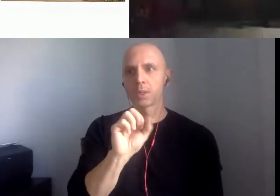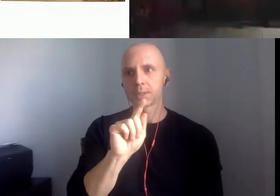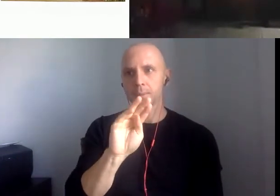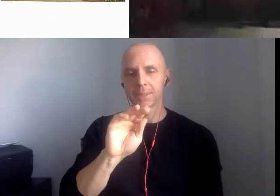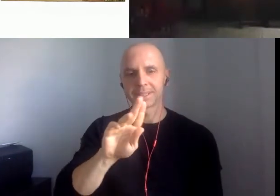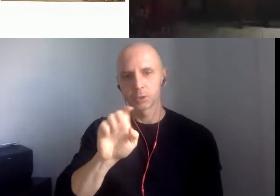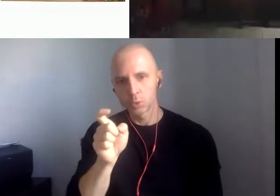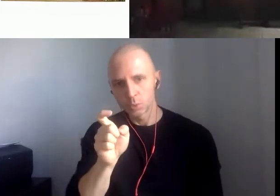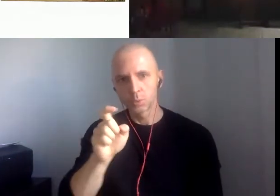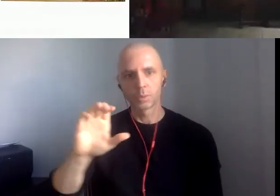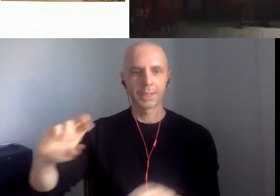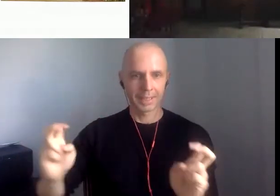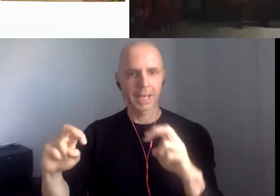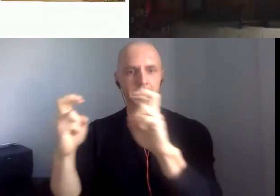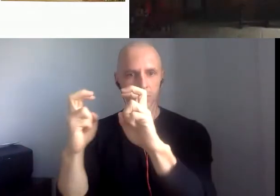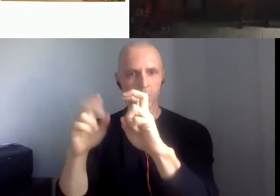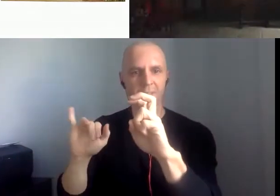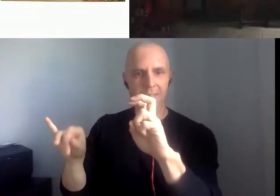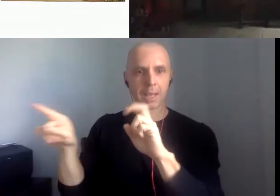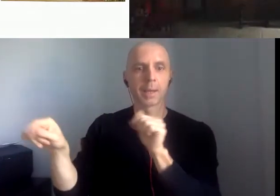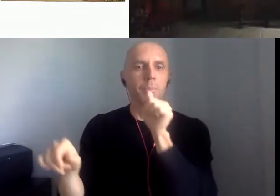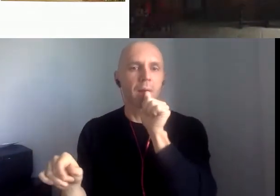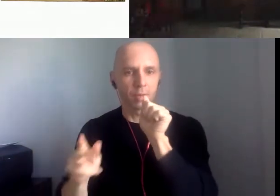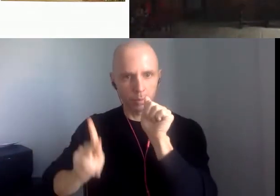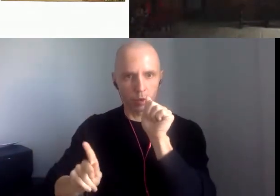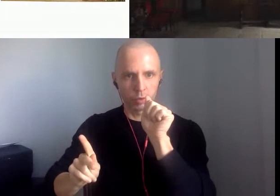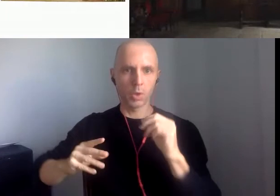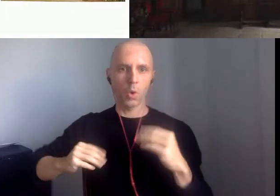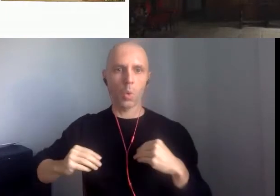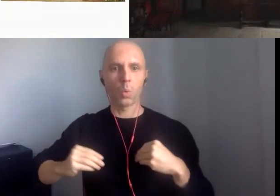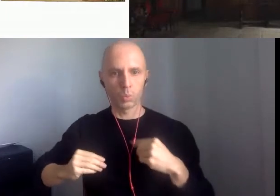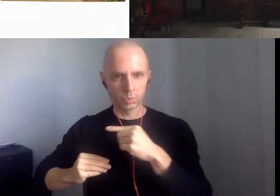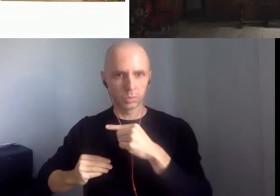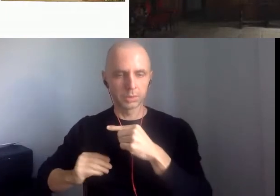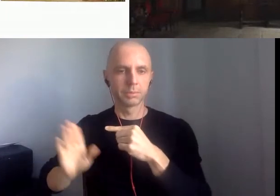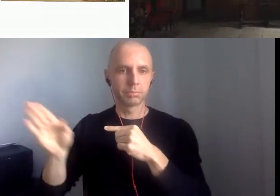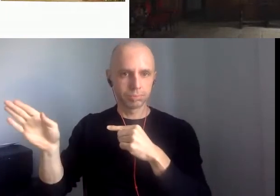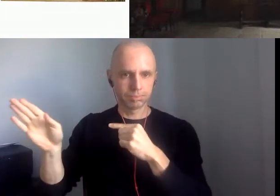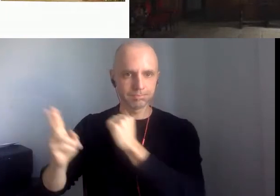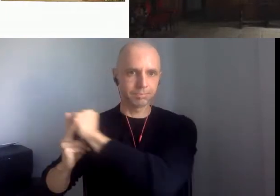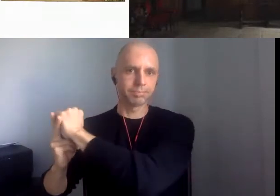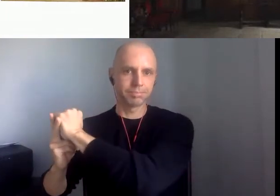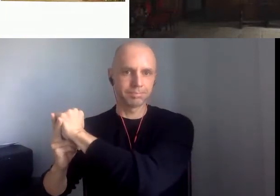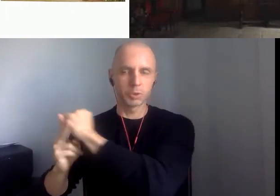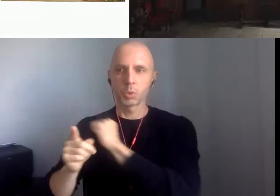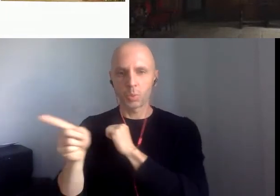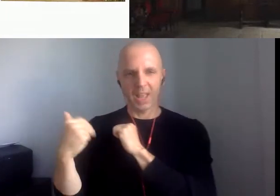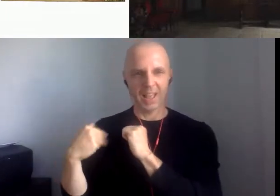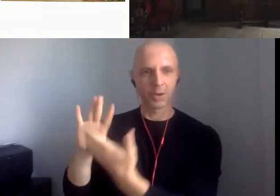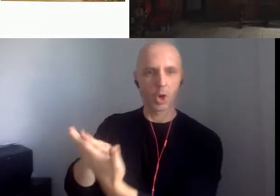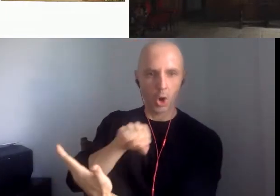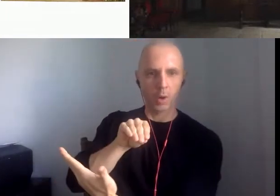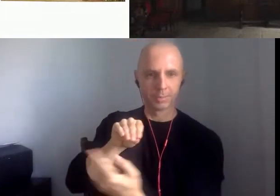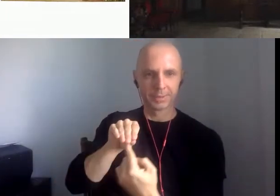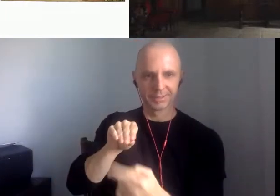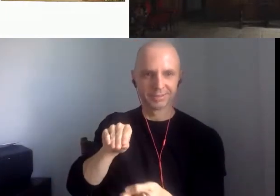private collection now, so the only access we have to it is a reproduction like that. And again, if you look at that and think about the way